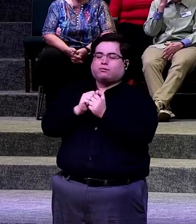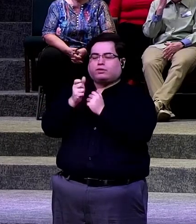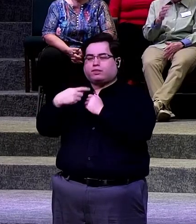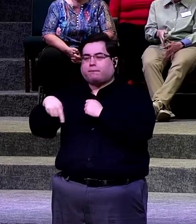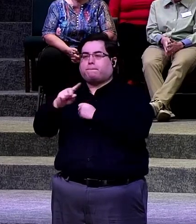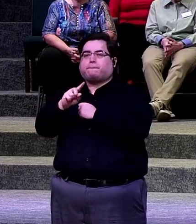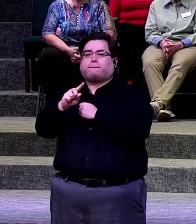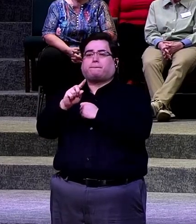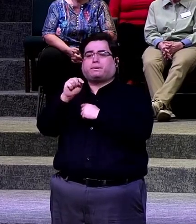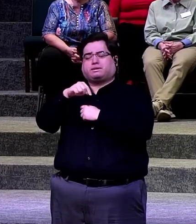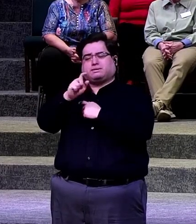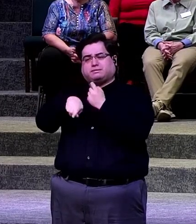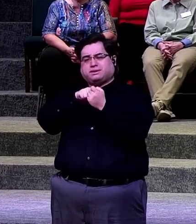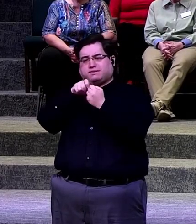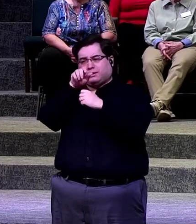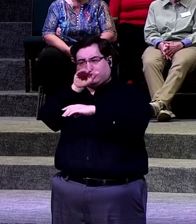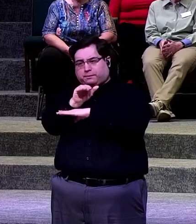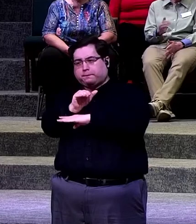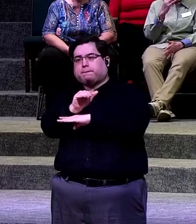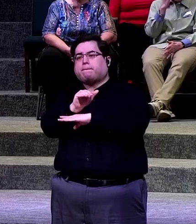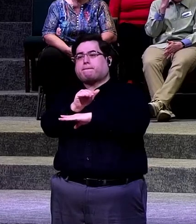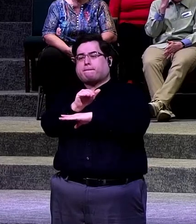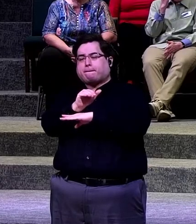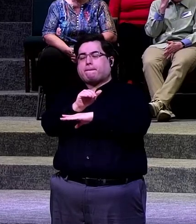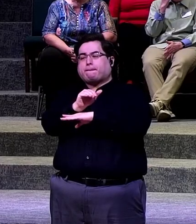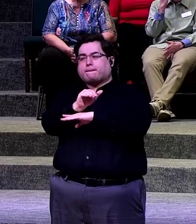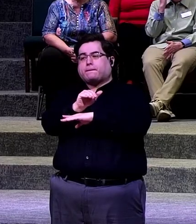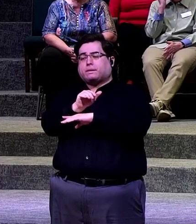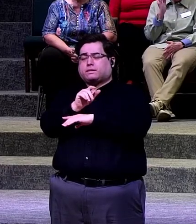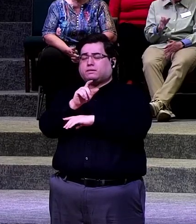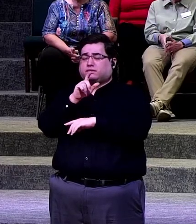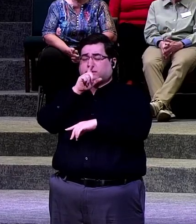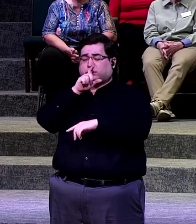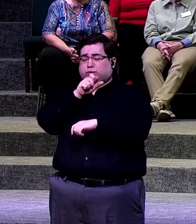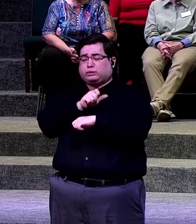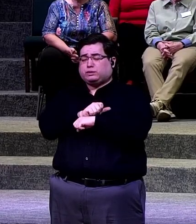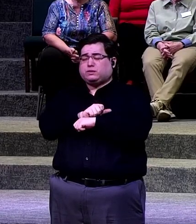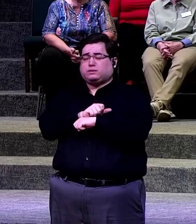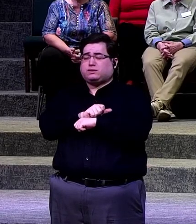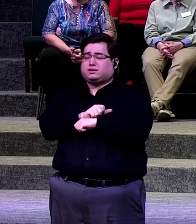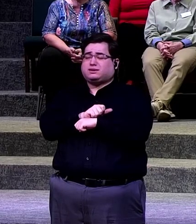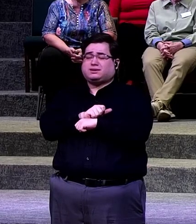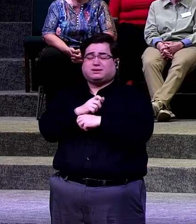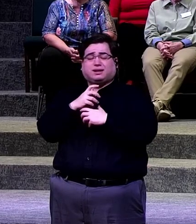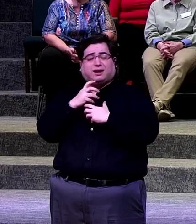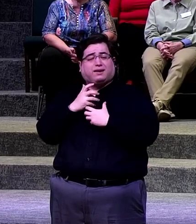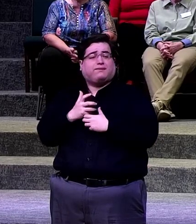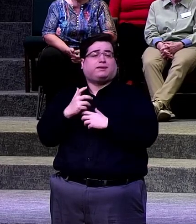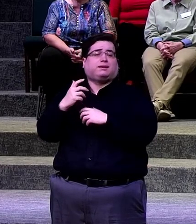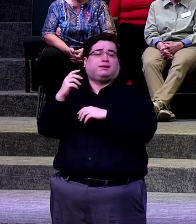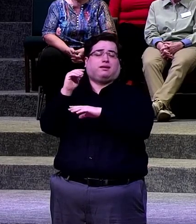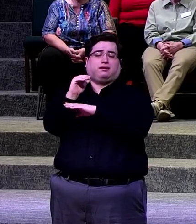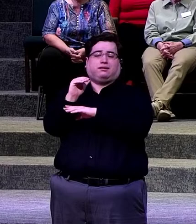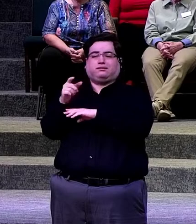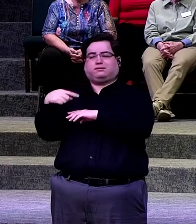this particular night, it was a heavy night, for they know that he was going